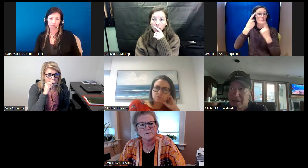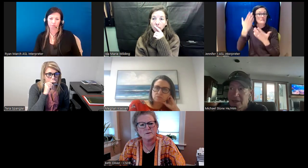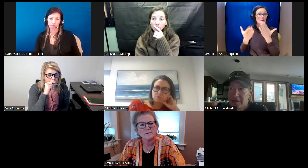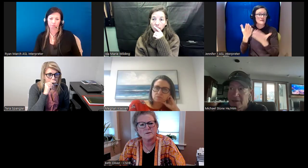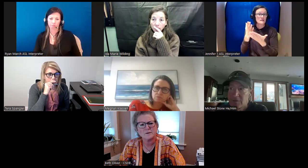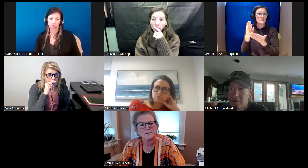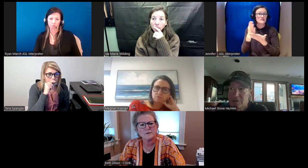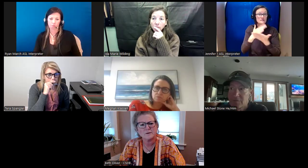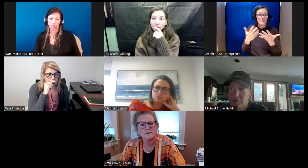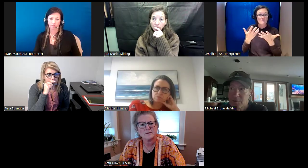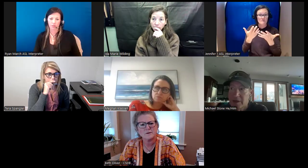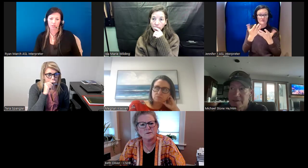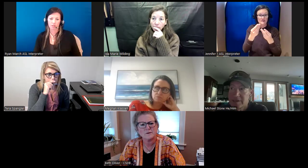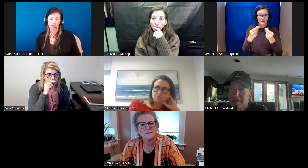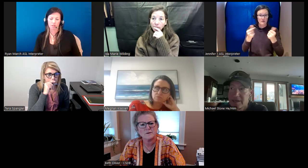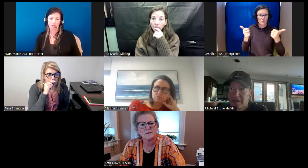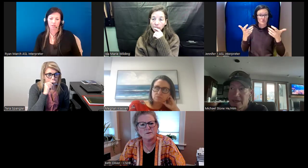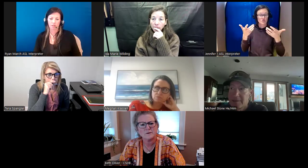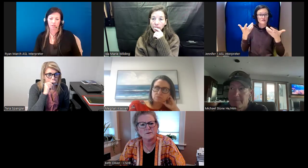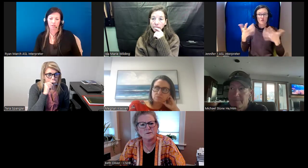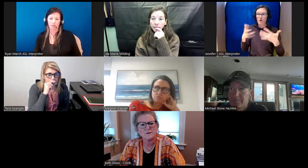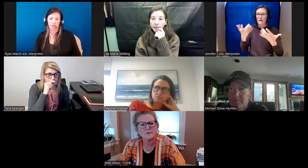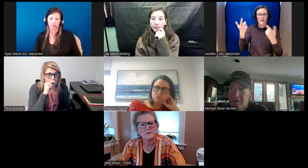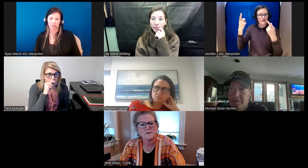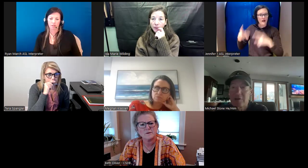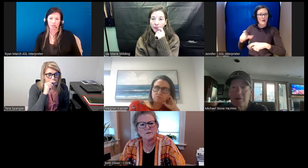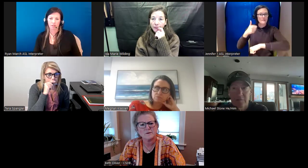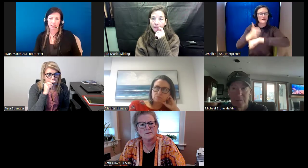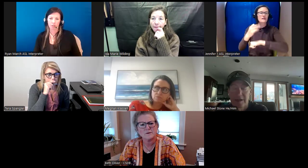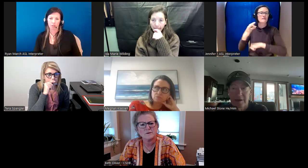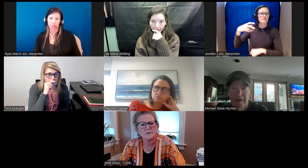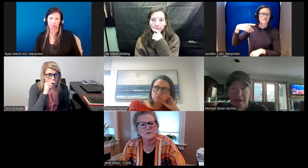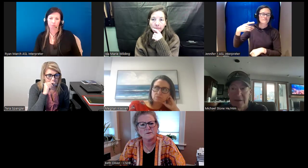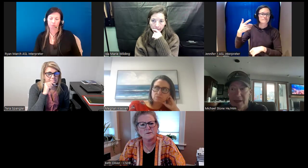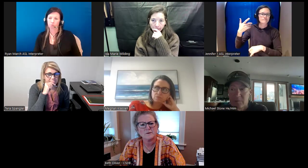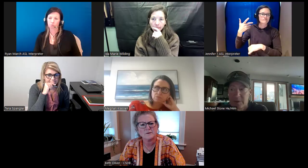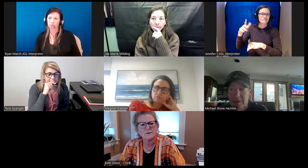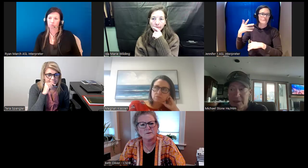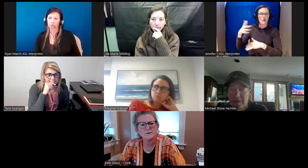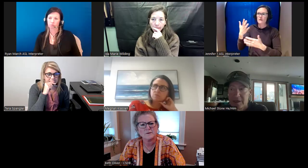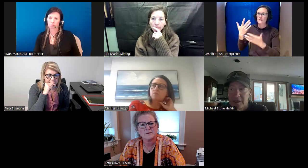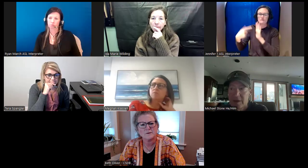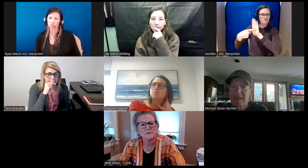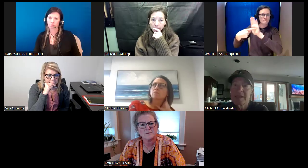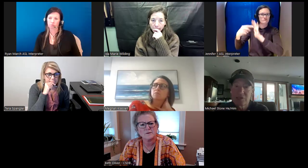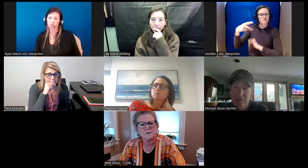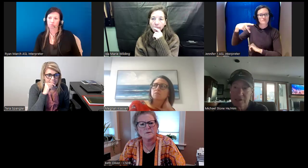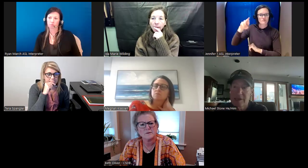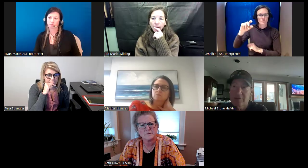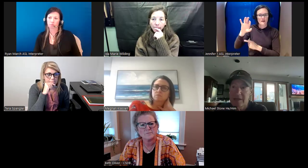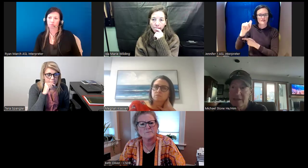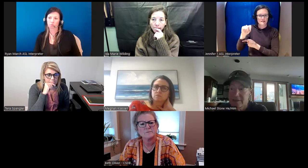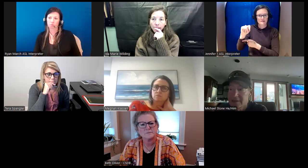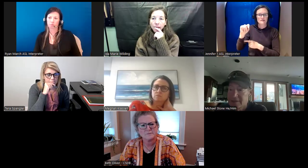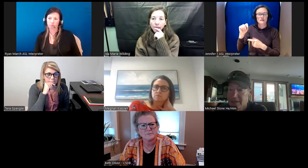been, if there's precedent, um, starting from there. And I think that would be great, in addition to